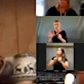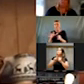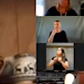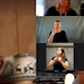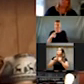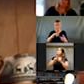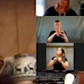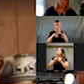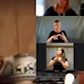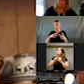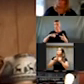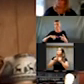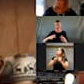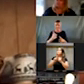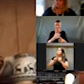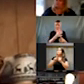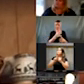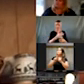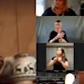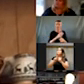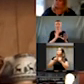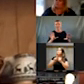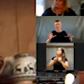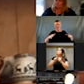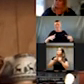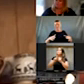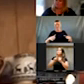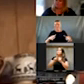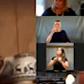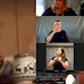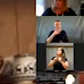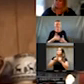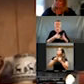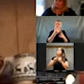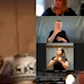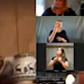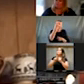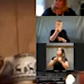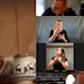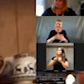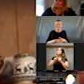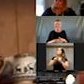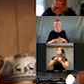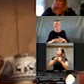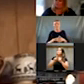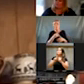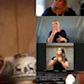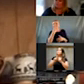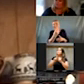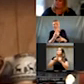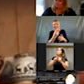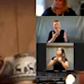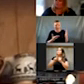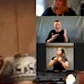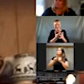reasons. First, we're collectively not very good at talking about the forms of access that disabled people who